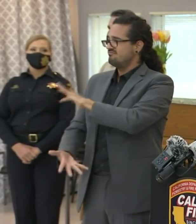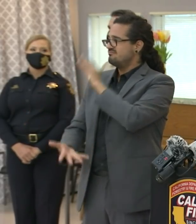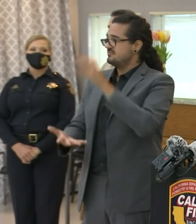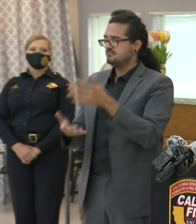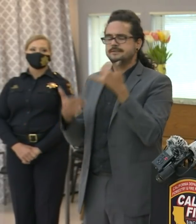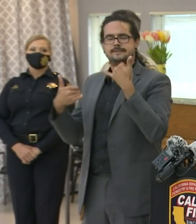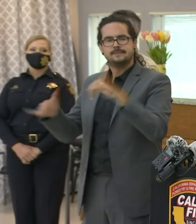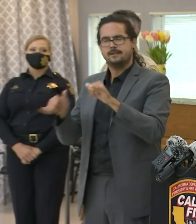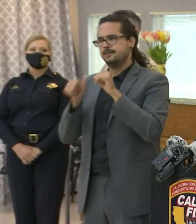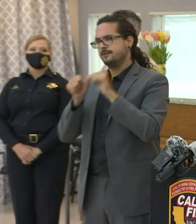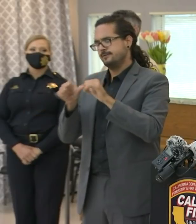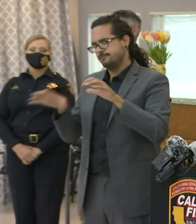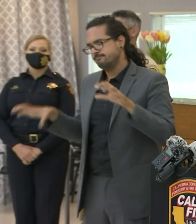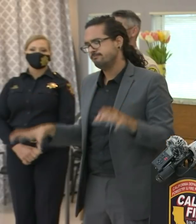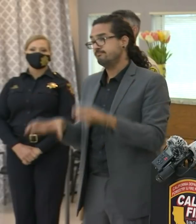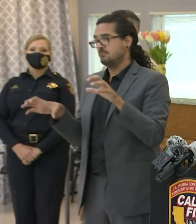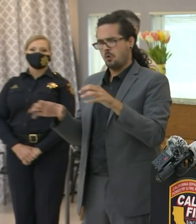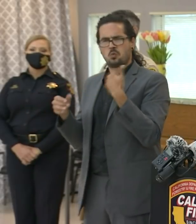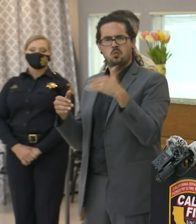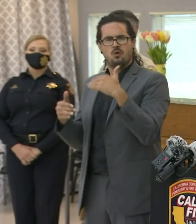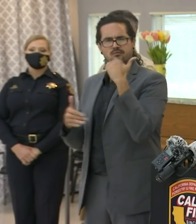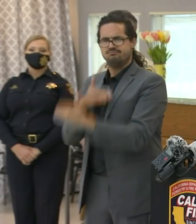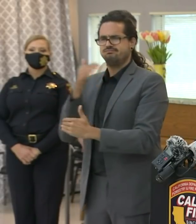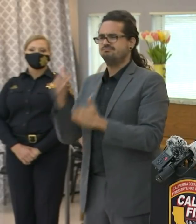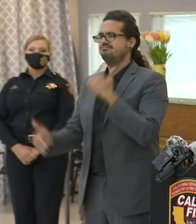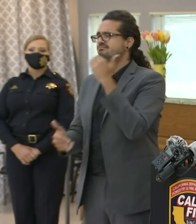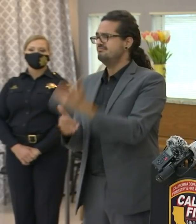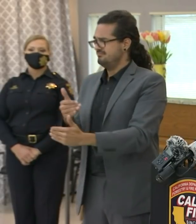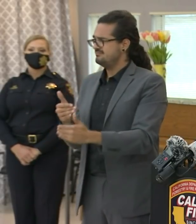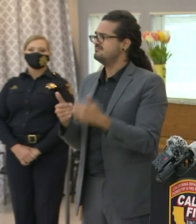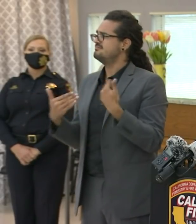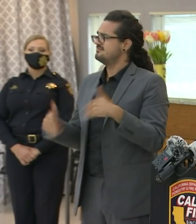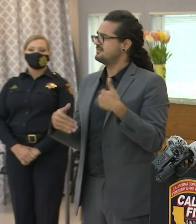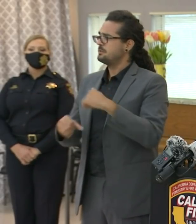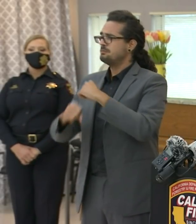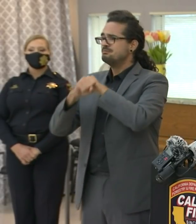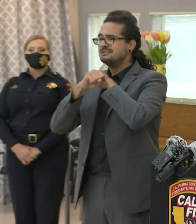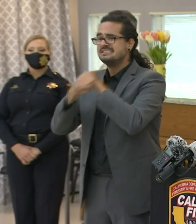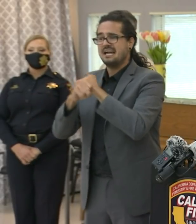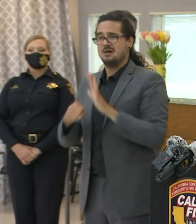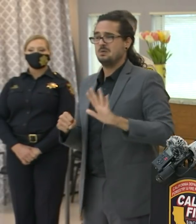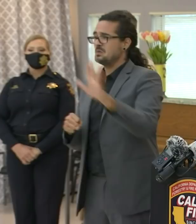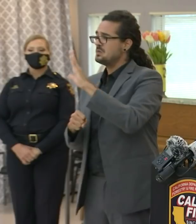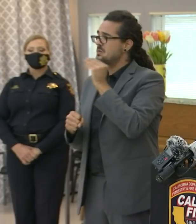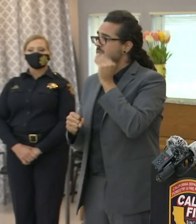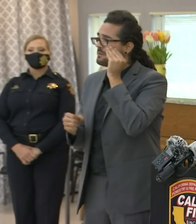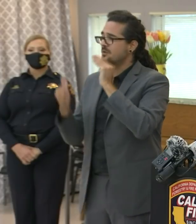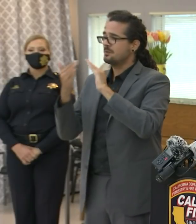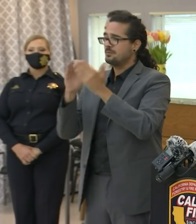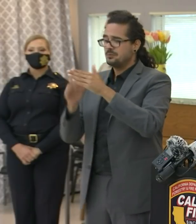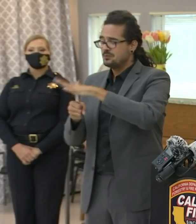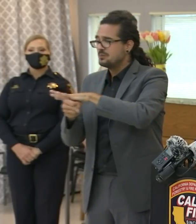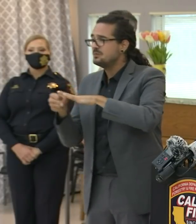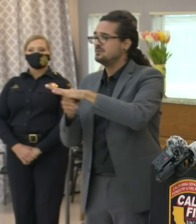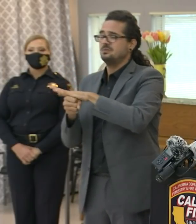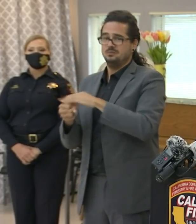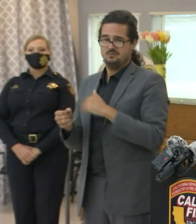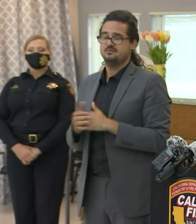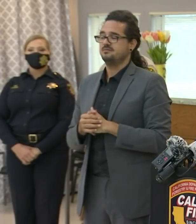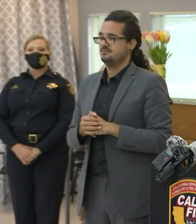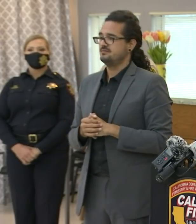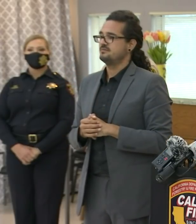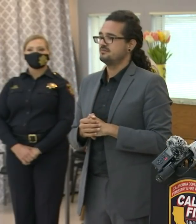putting forth to protect the communities that are assigned to. The second thing I want to reiterate is those members of the public that have went back into